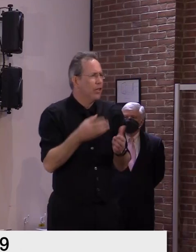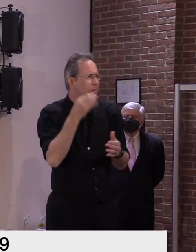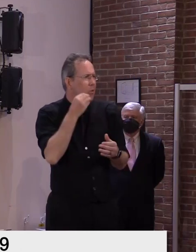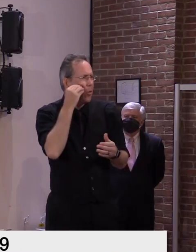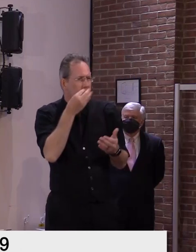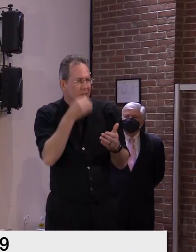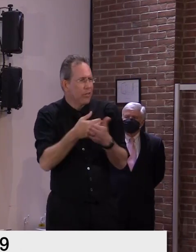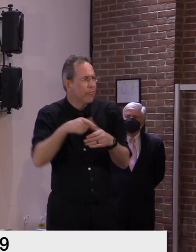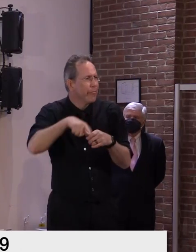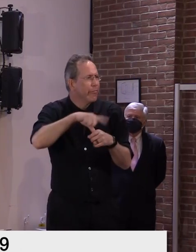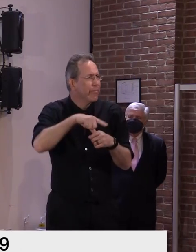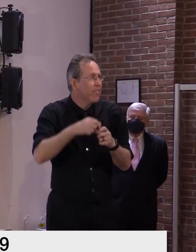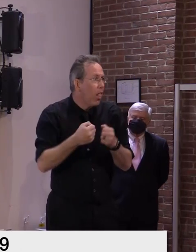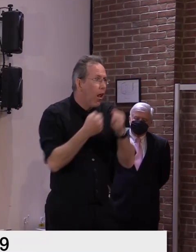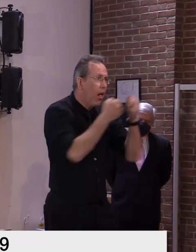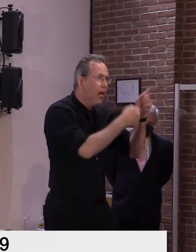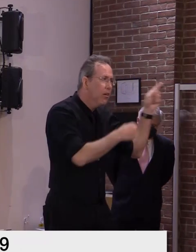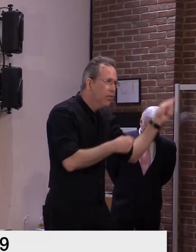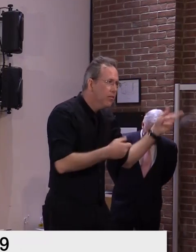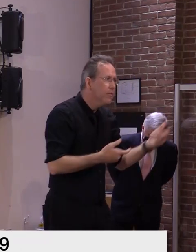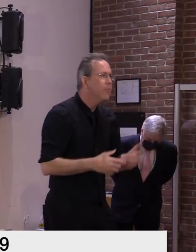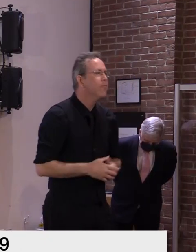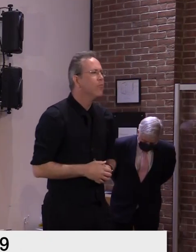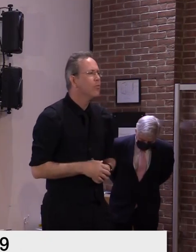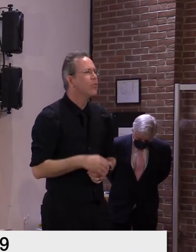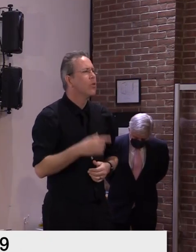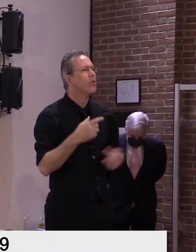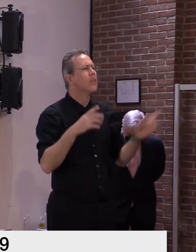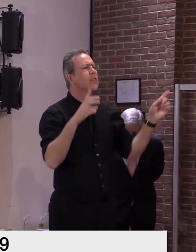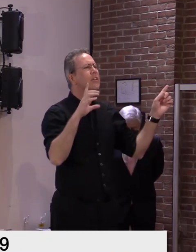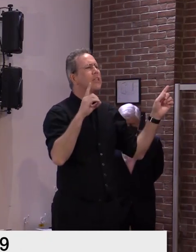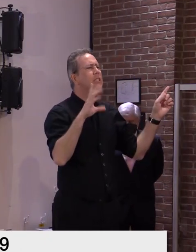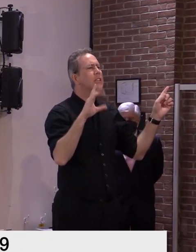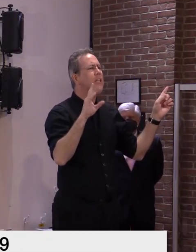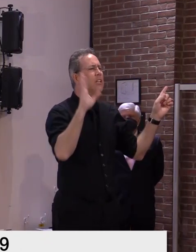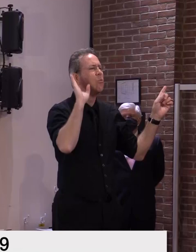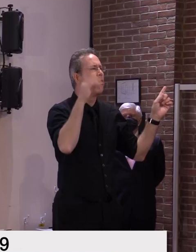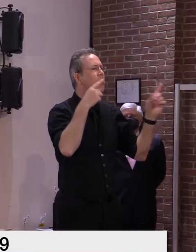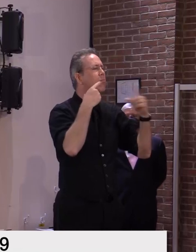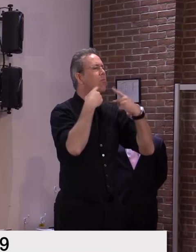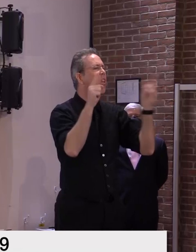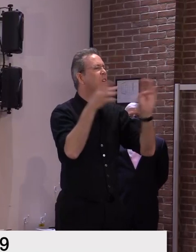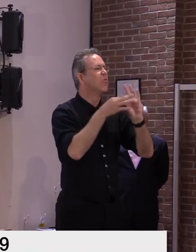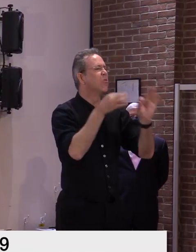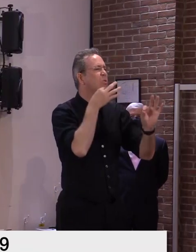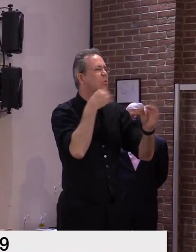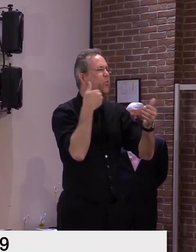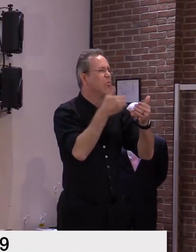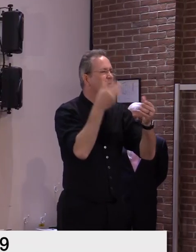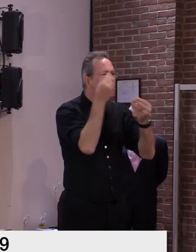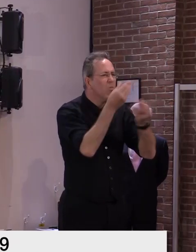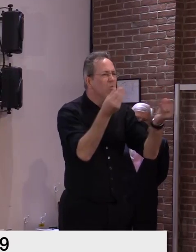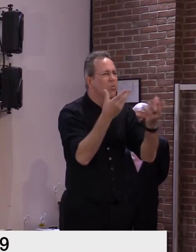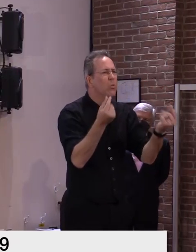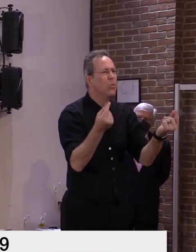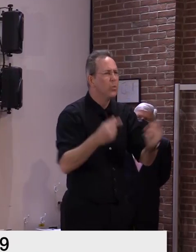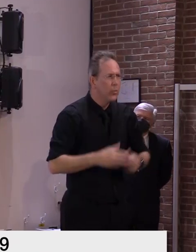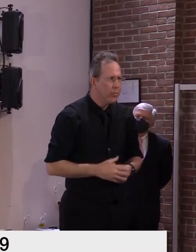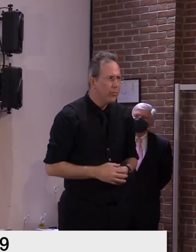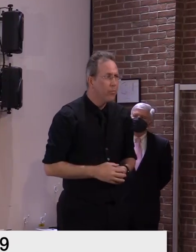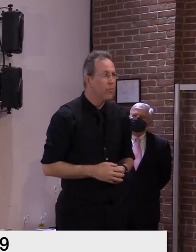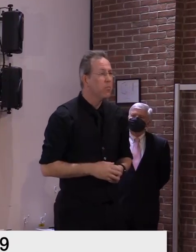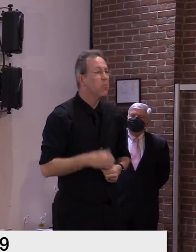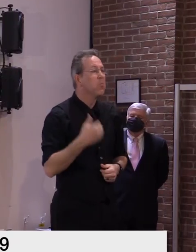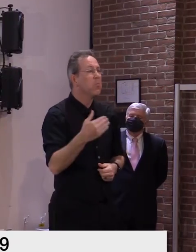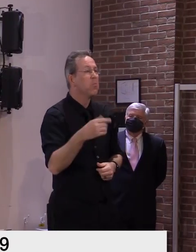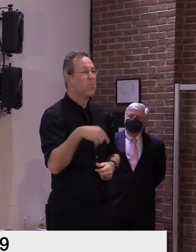we'll have that data. So again, at that point in time, by the end of the month, we'll have it open